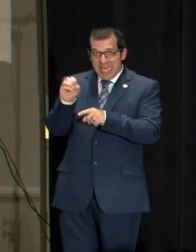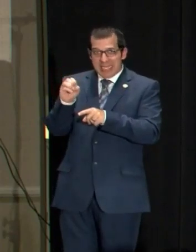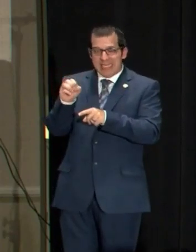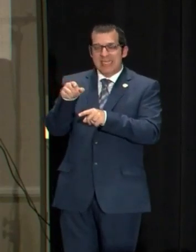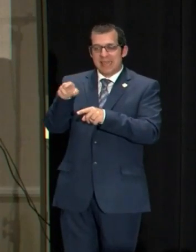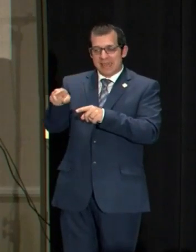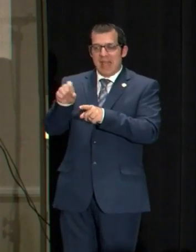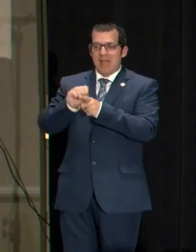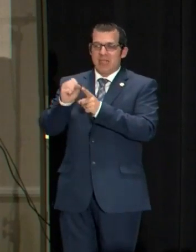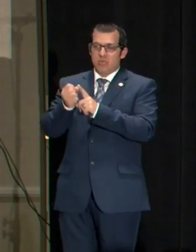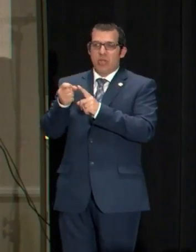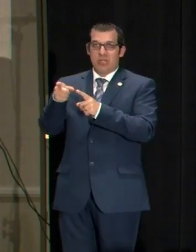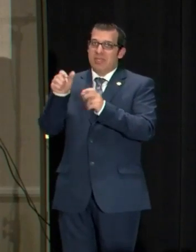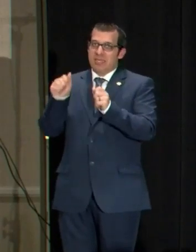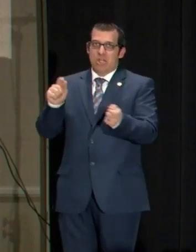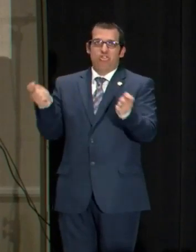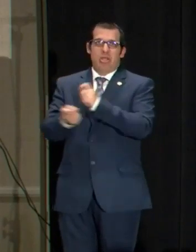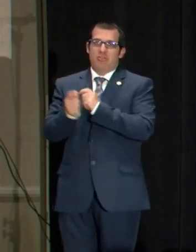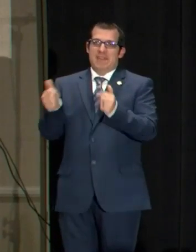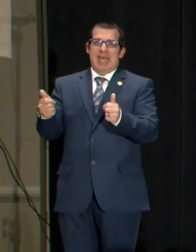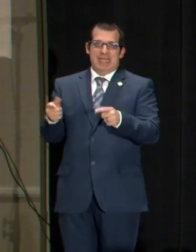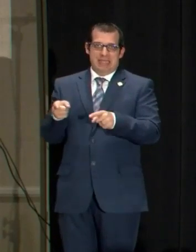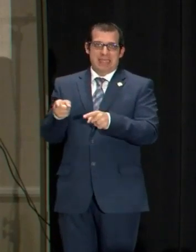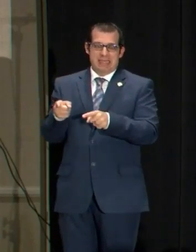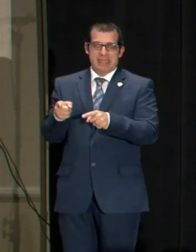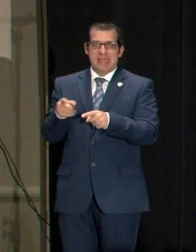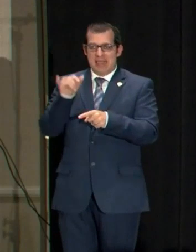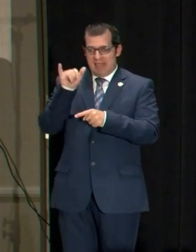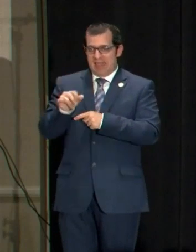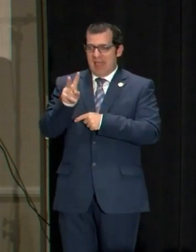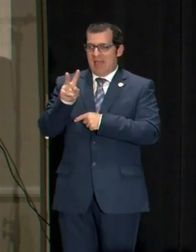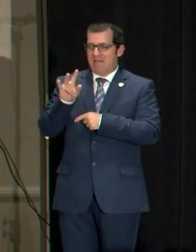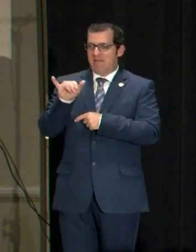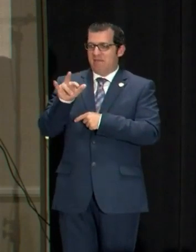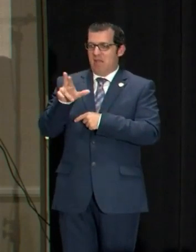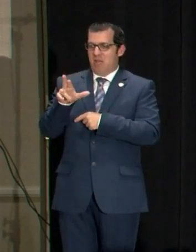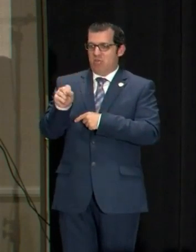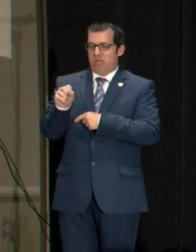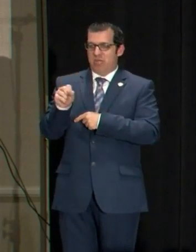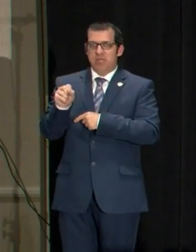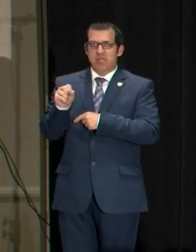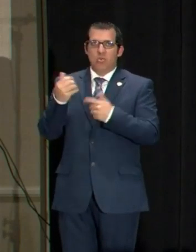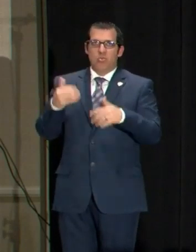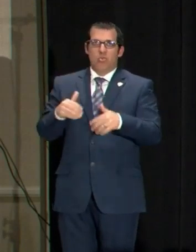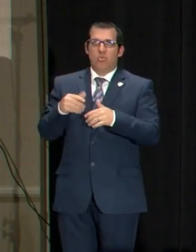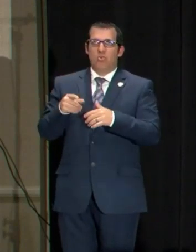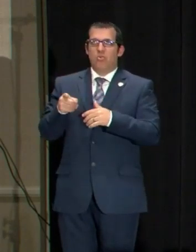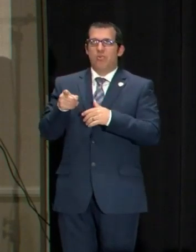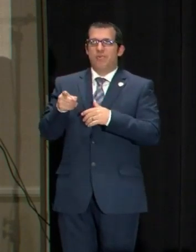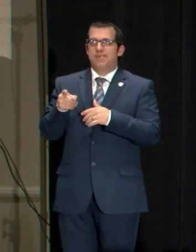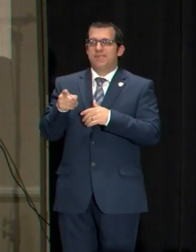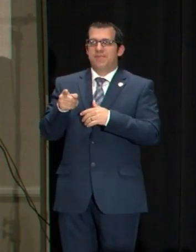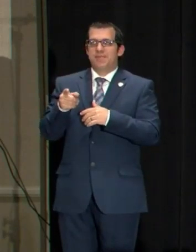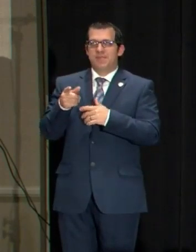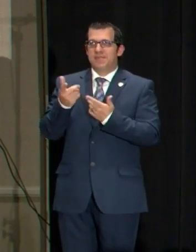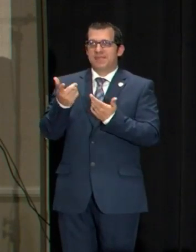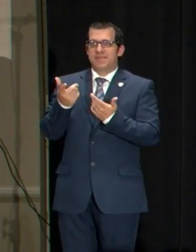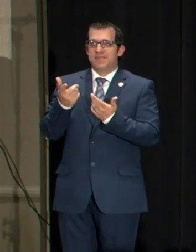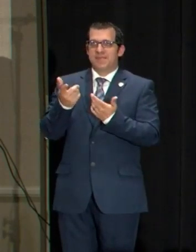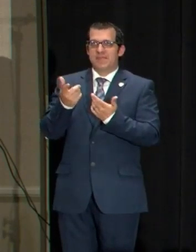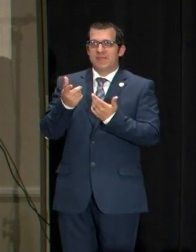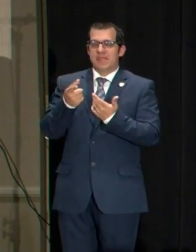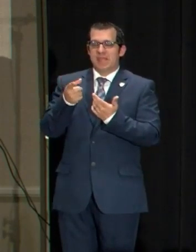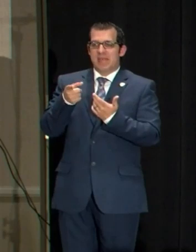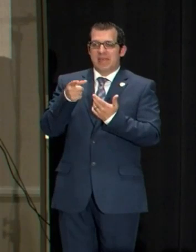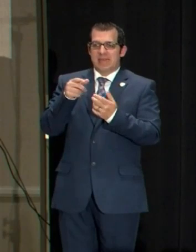that situation can change quickly. And this virus has very little room for